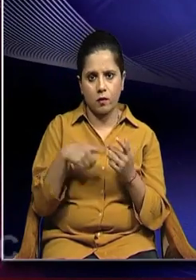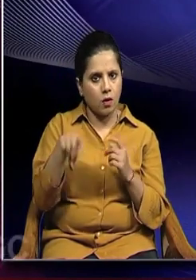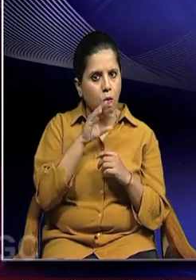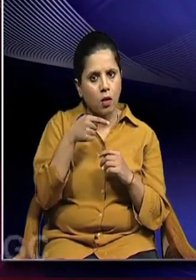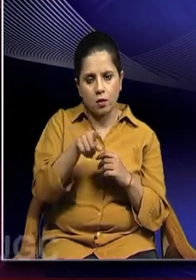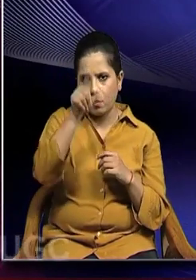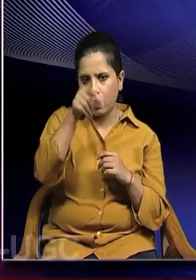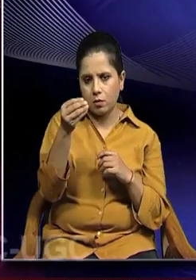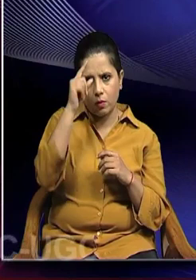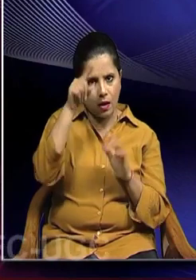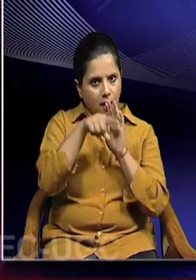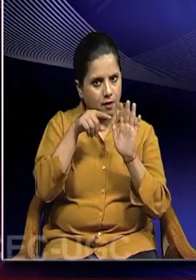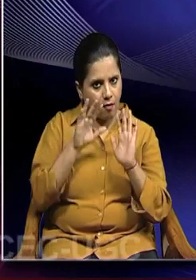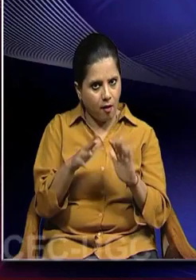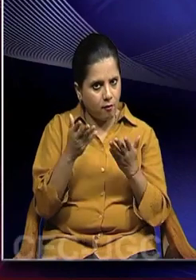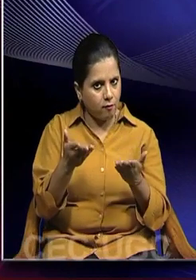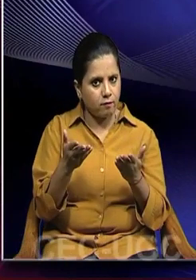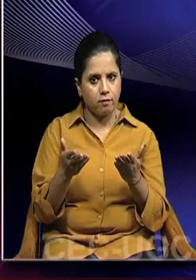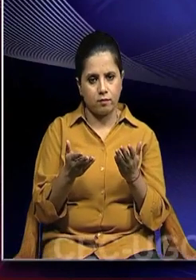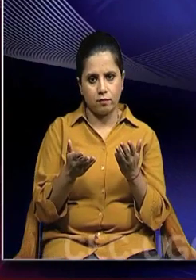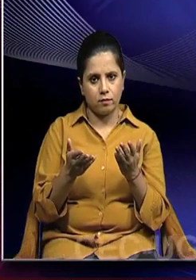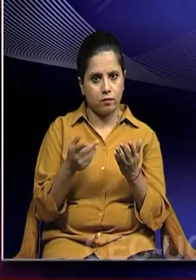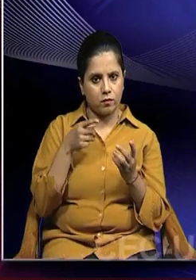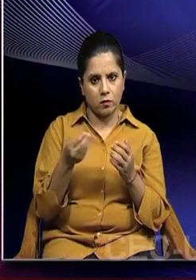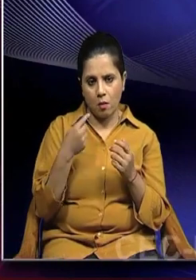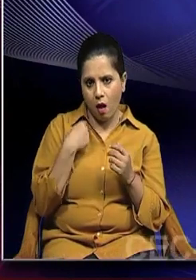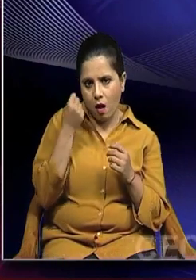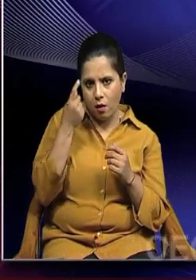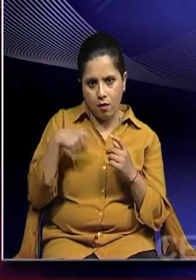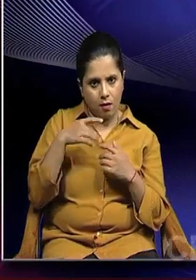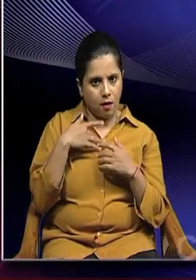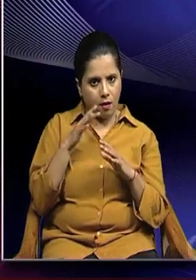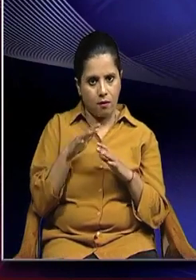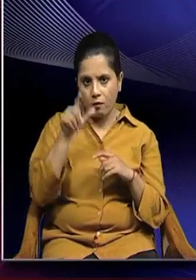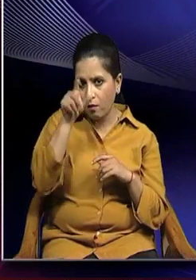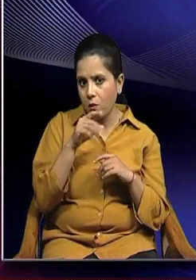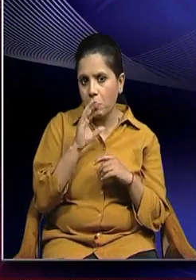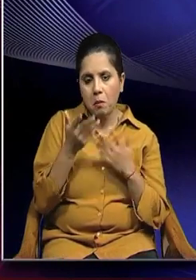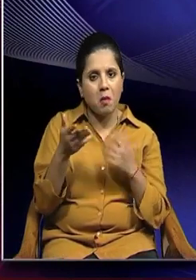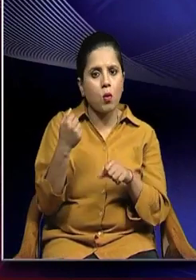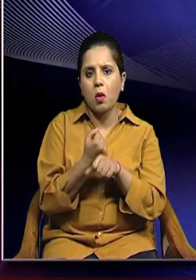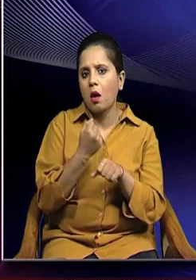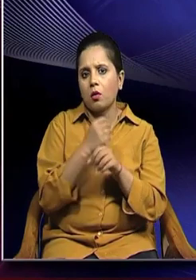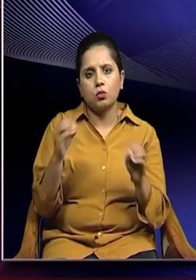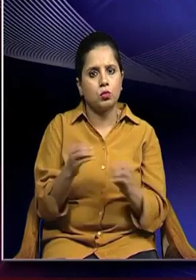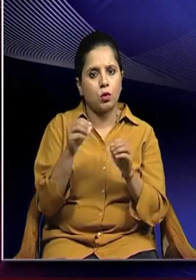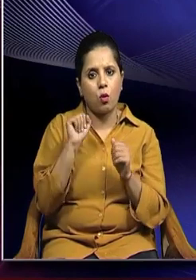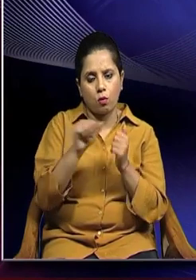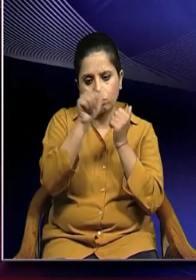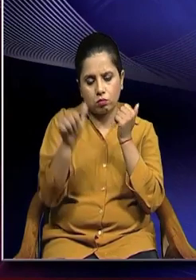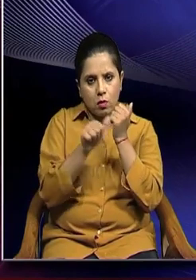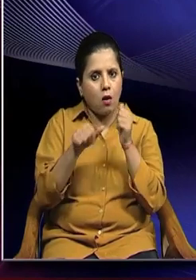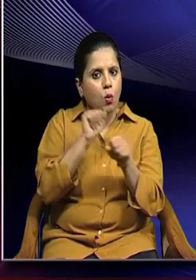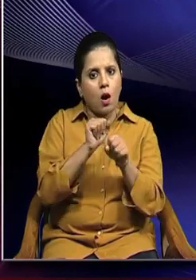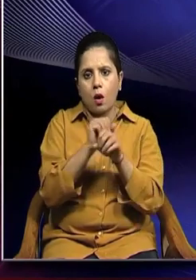negative somehow in terms of this understanding, you feel that the person will not work, your subordinate will not